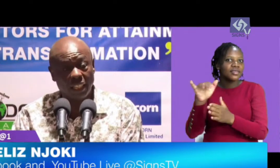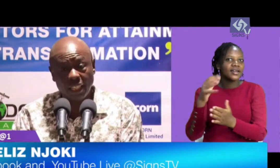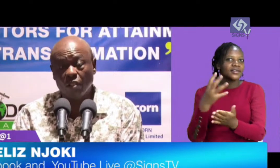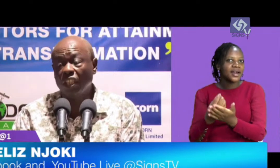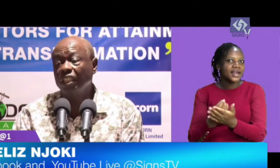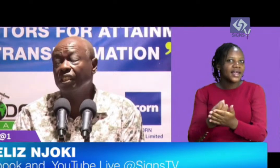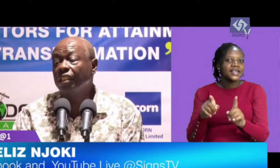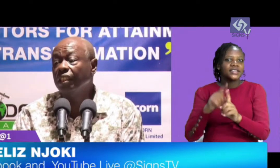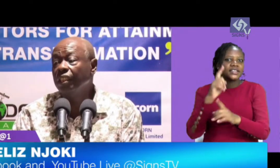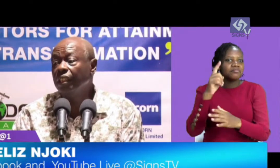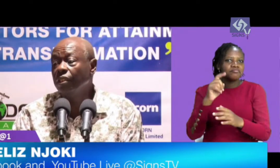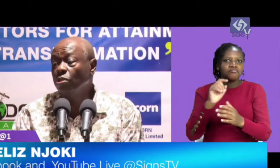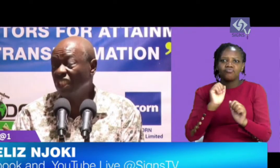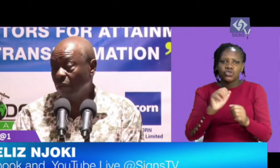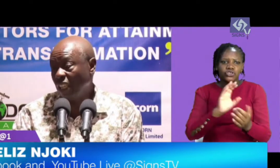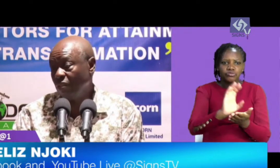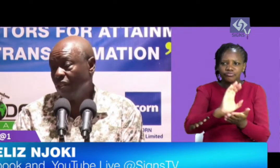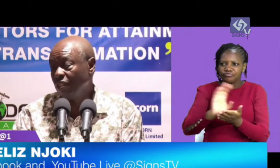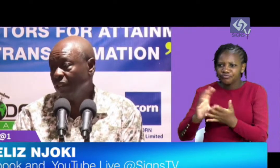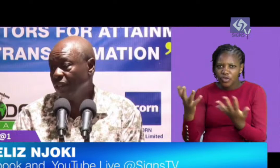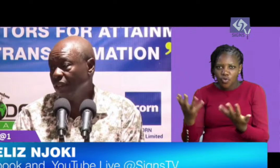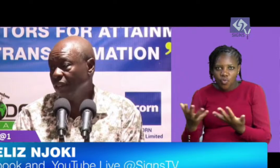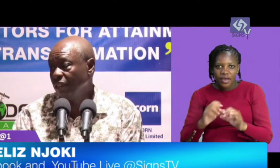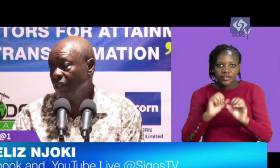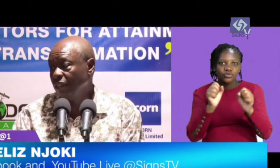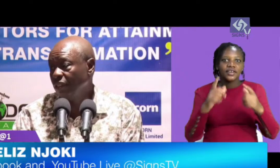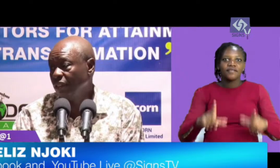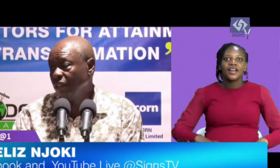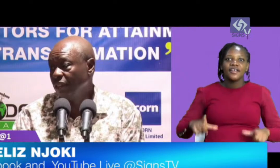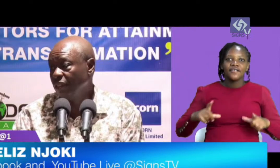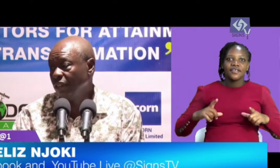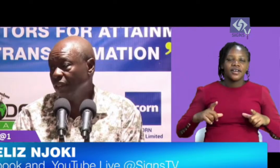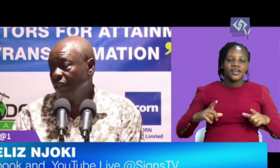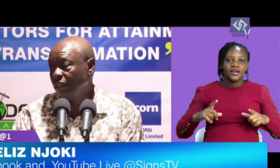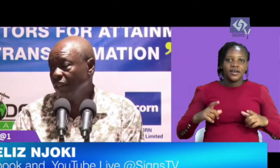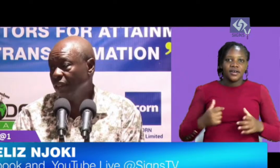what they can reallocate to save lives.